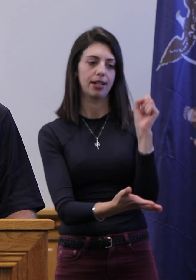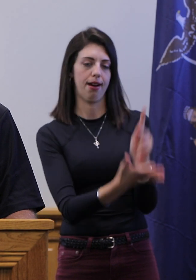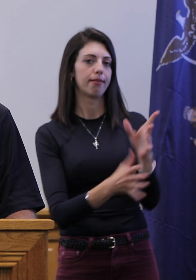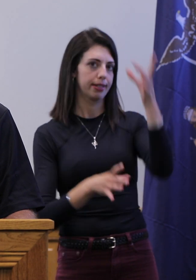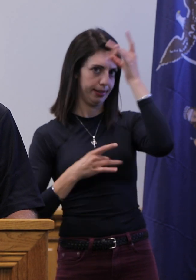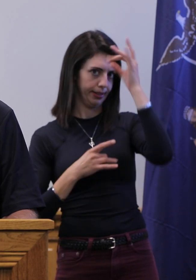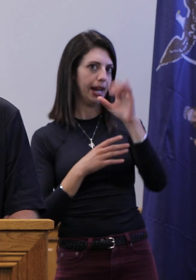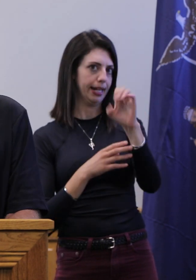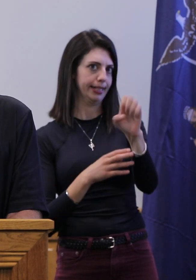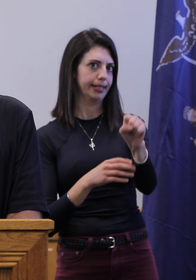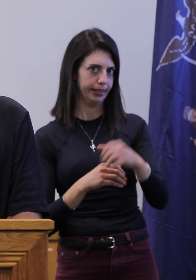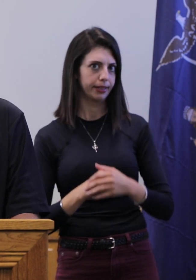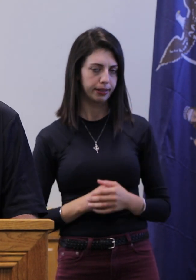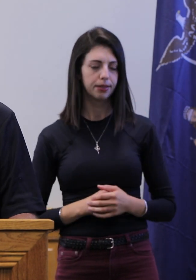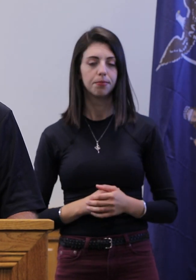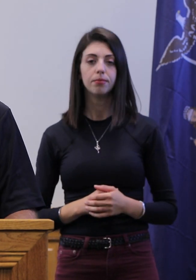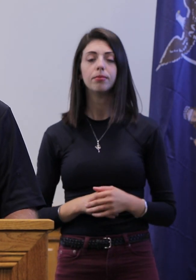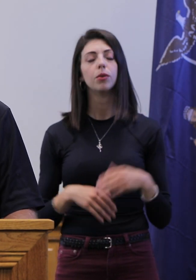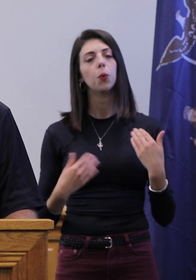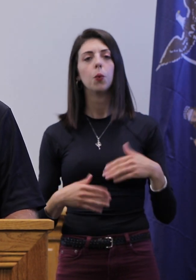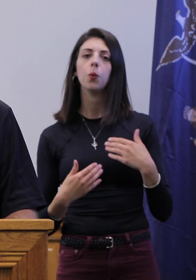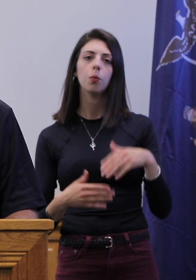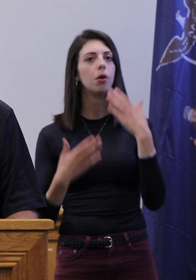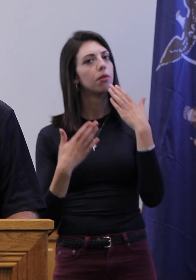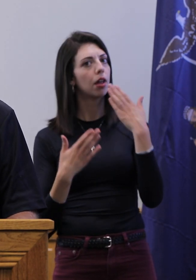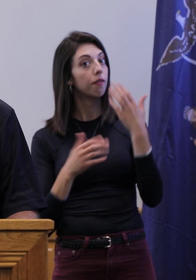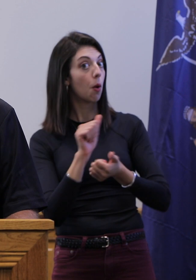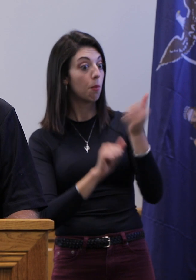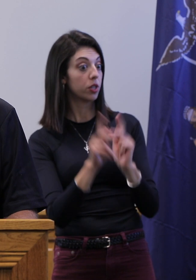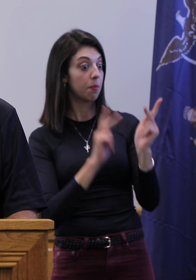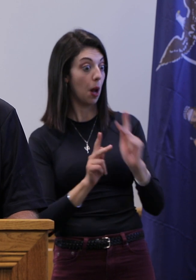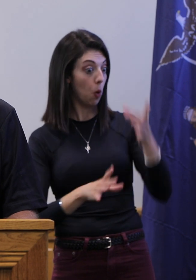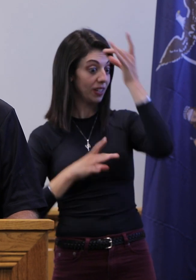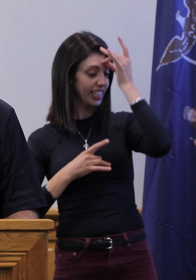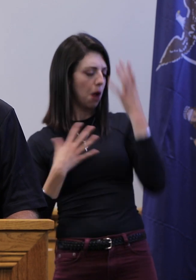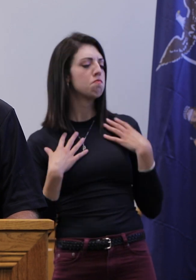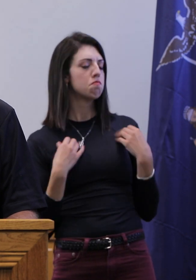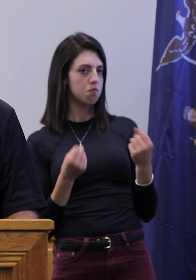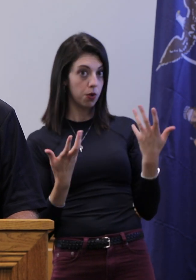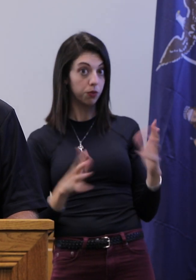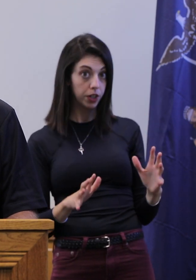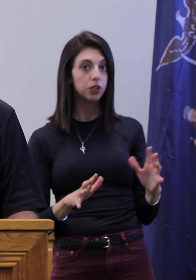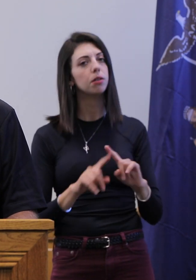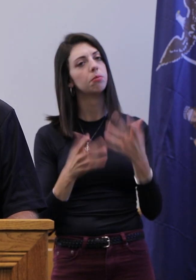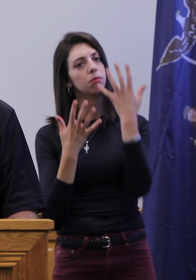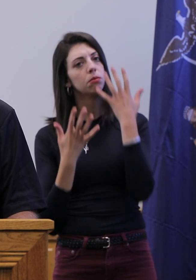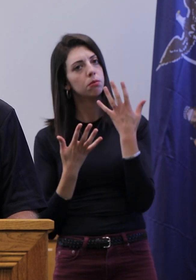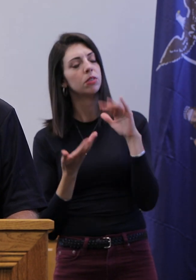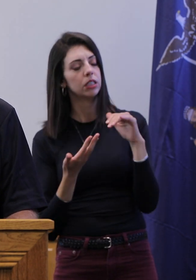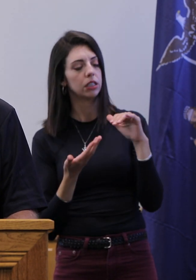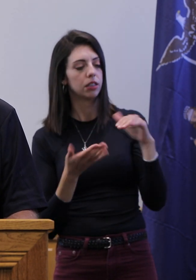COVID-19. We're very grateful that most of the people have recovered. Sadly, we have lost 4 residents to the